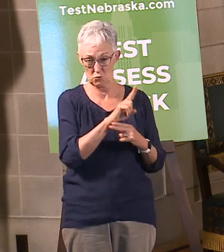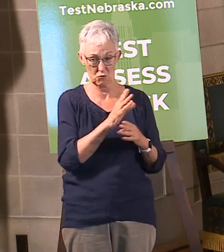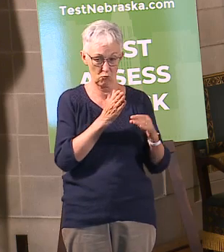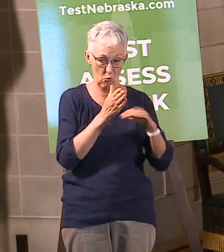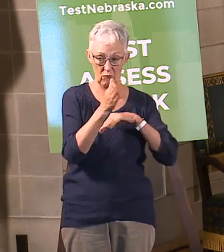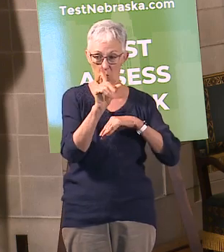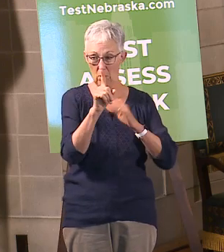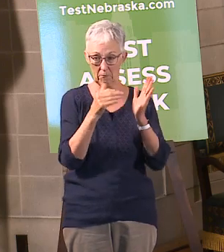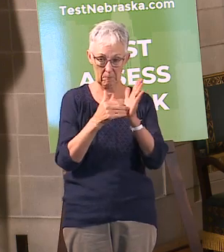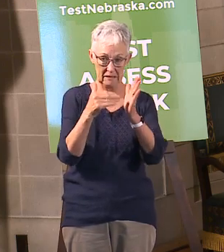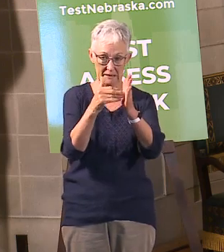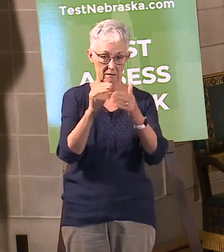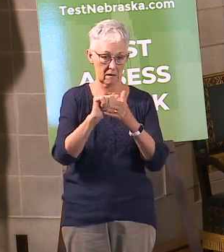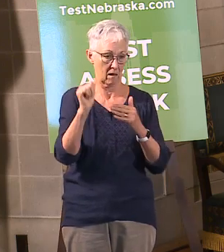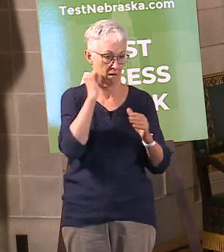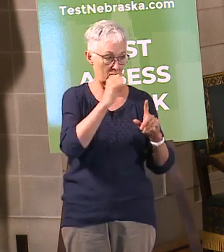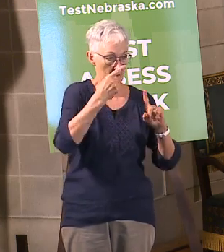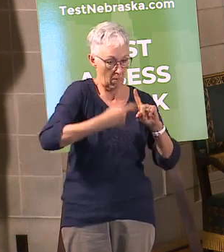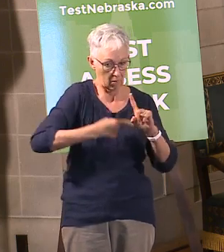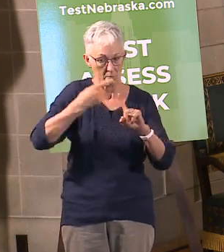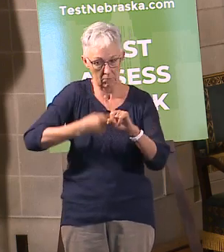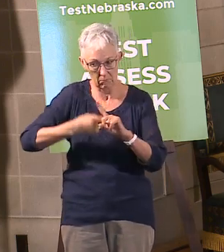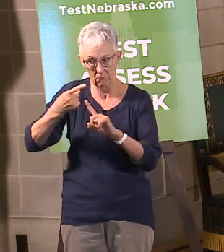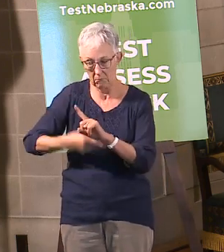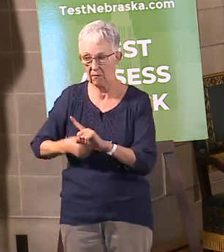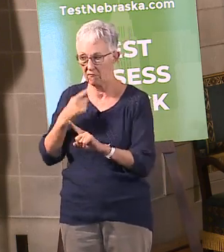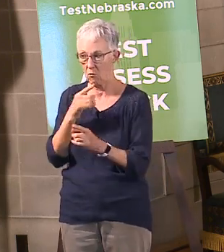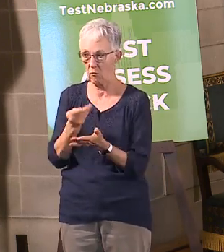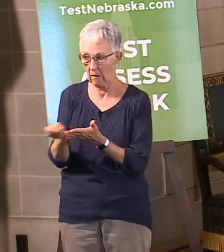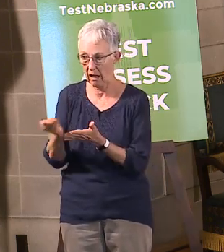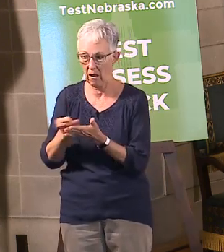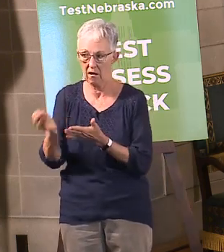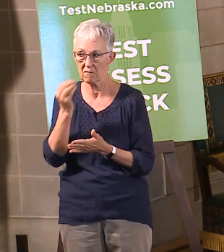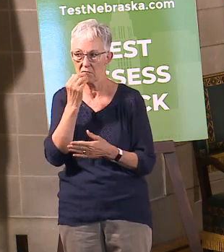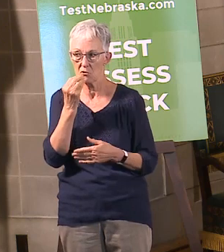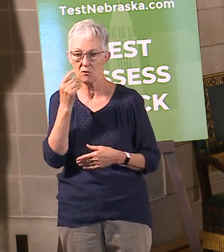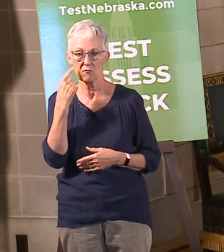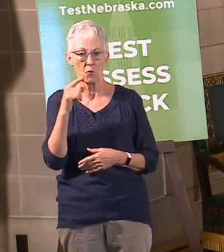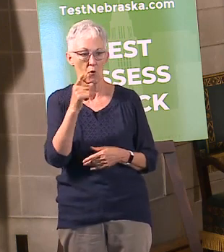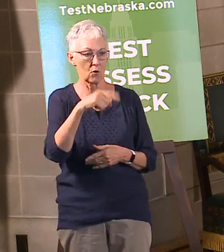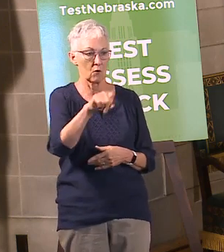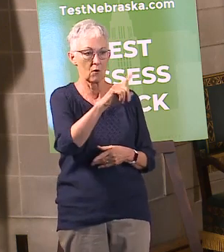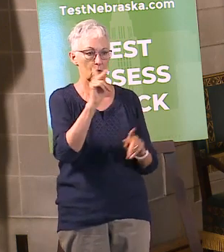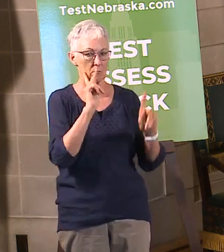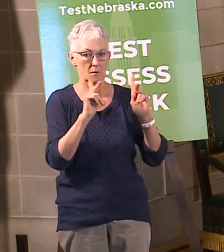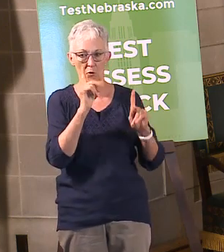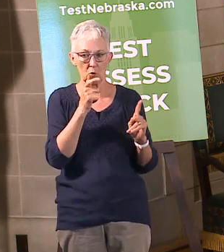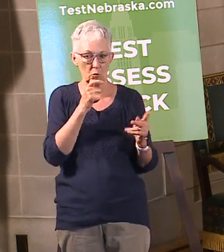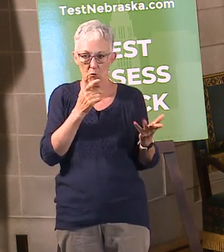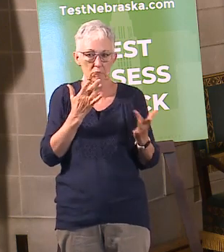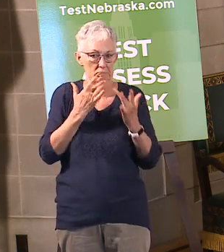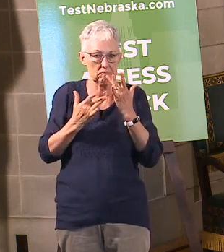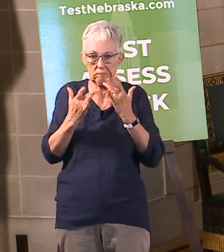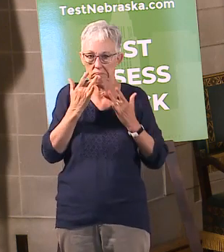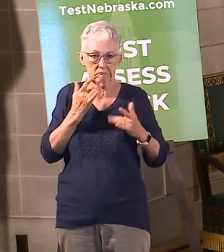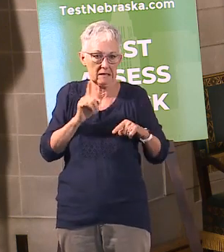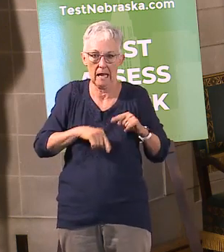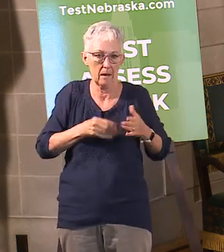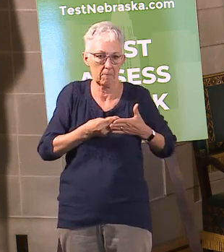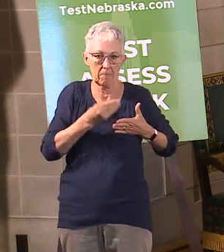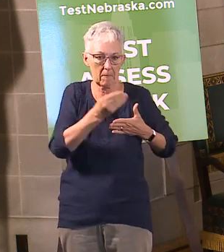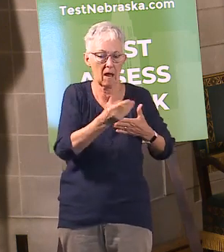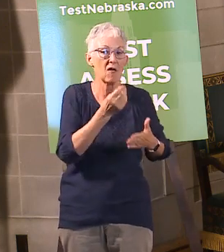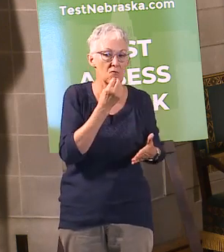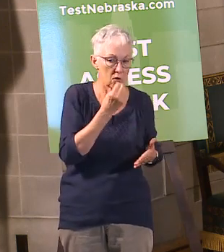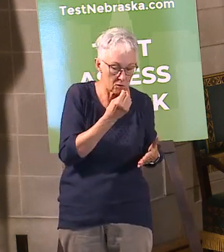insecure right now. And that is a lot more than what they were doing in the past, I think maybe even up to 10 times. And so one of the organizations that has stepped up to